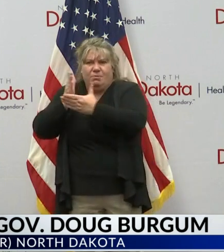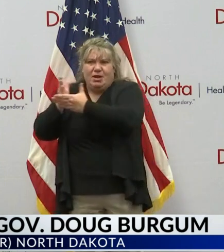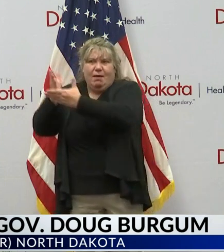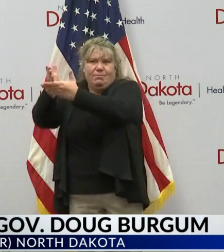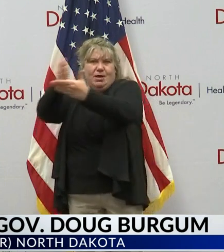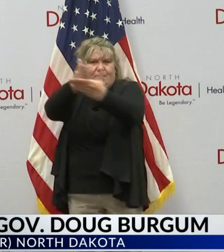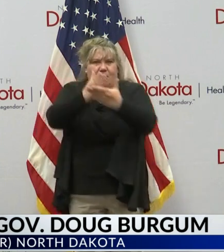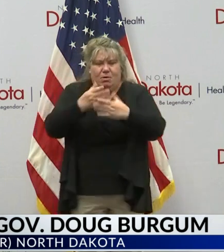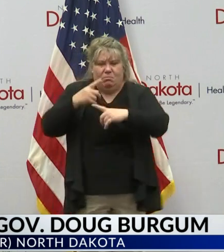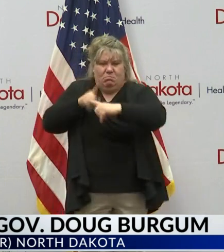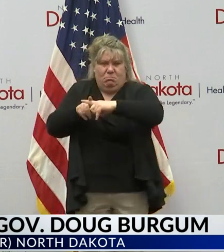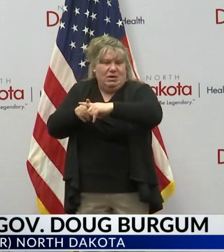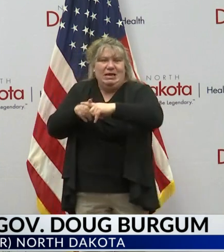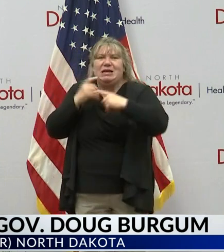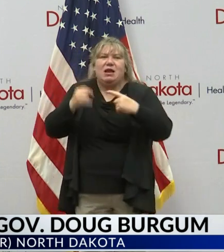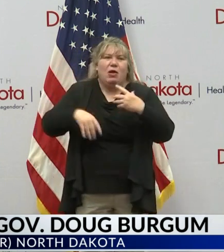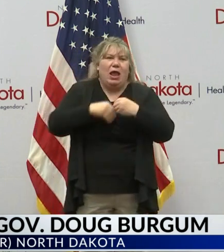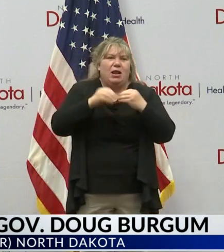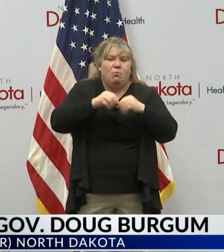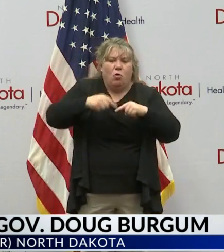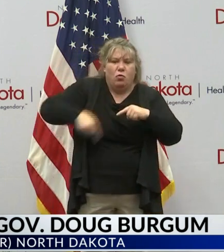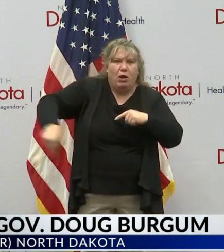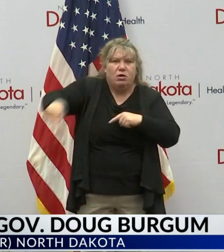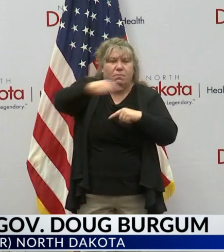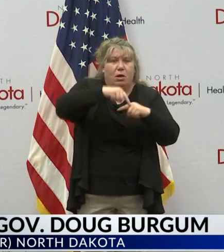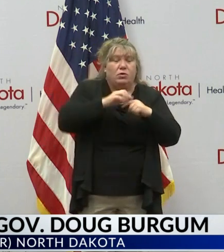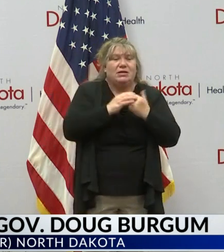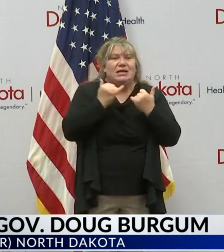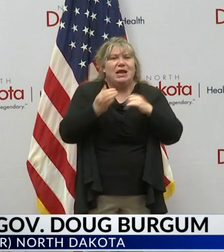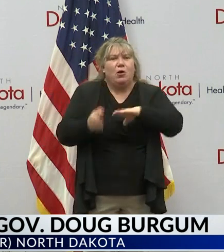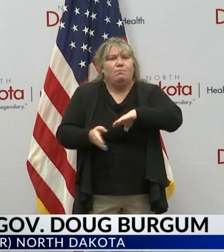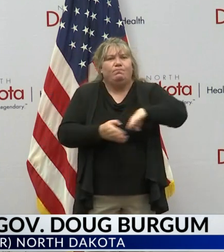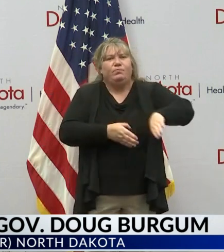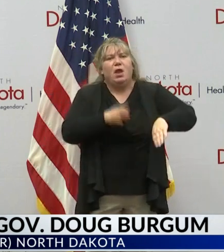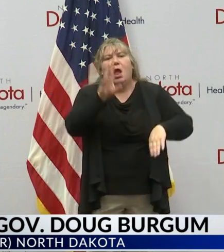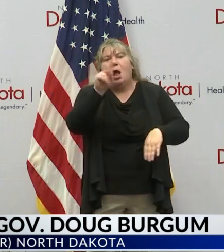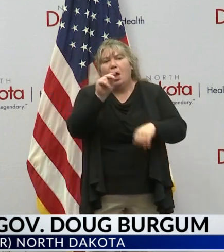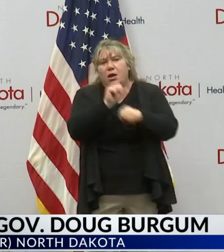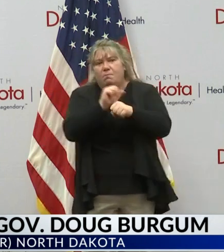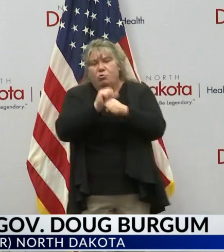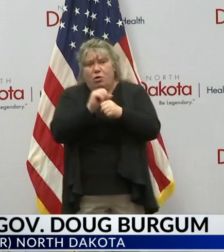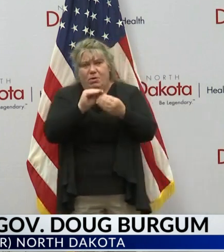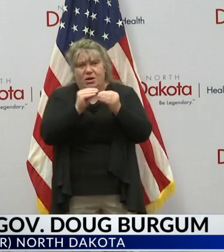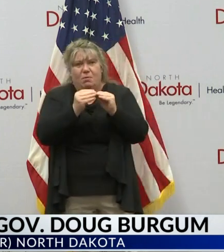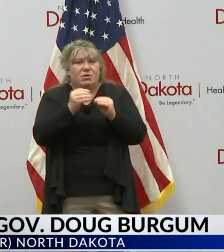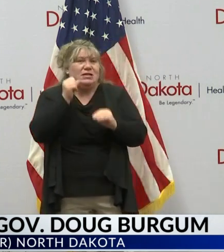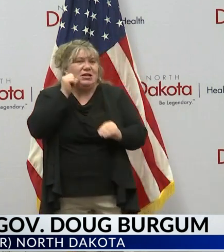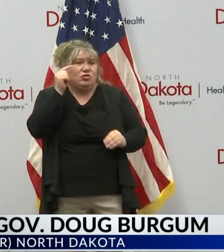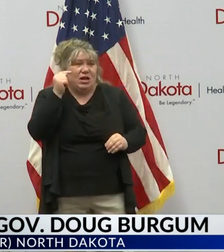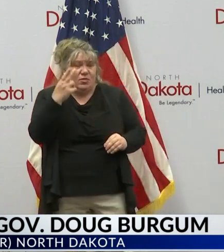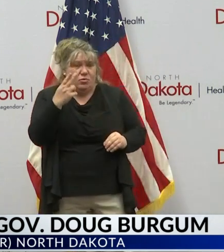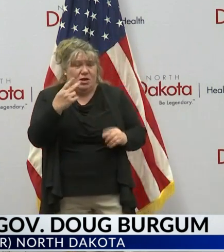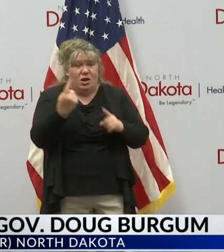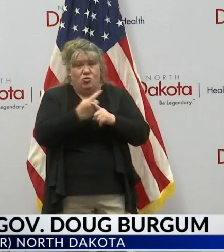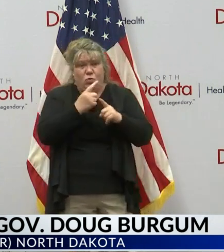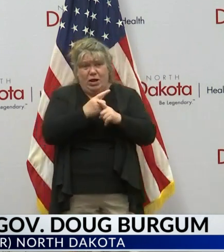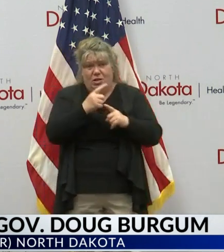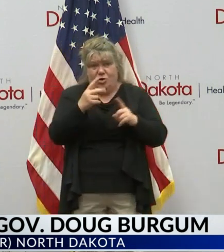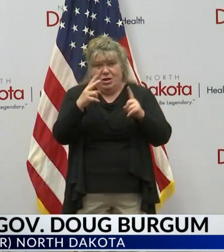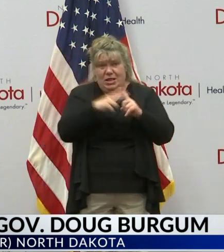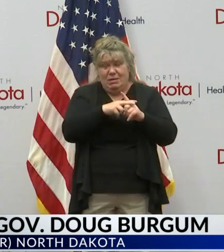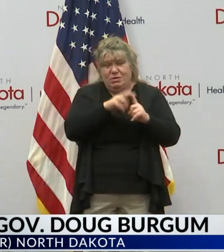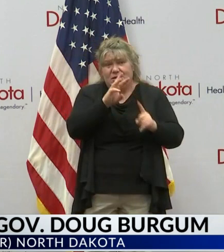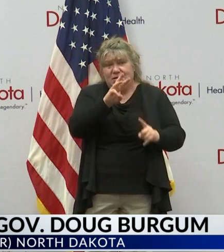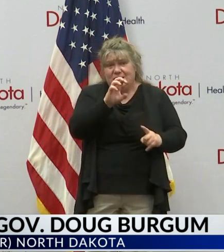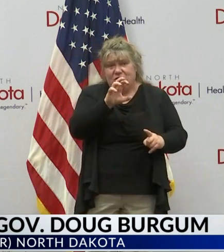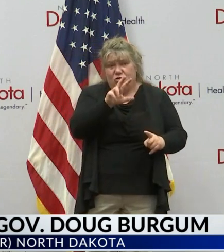safe on our roads. Next topic, unemployment numbers. Yesterday, Thursday, regular claims 638. Today,